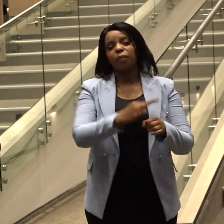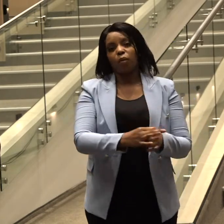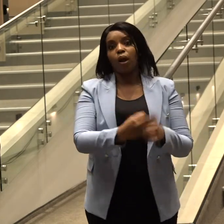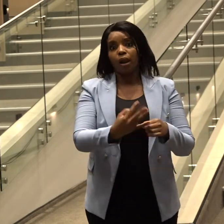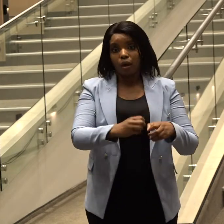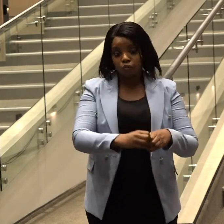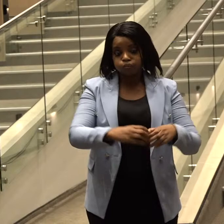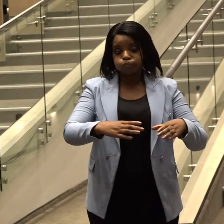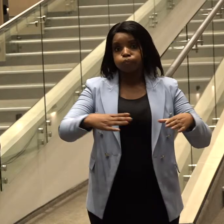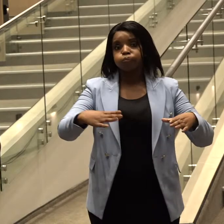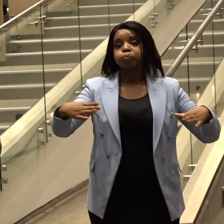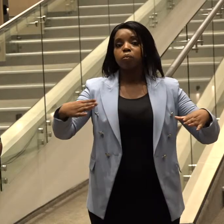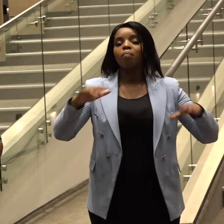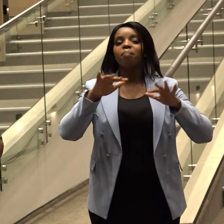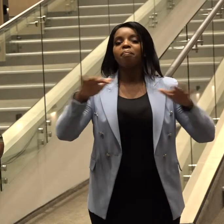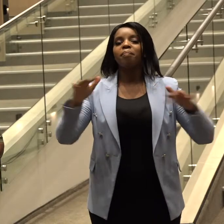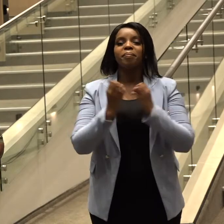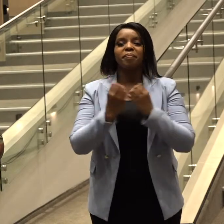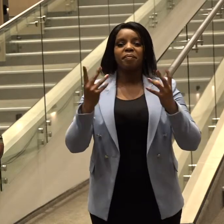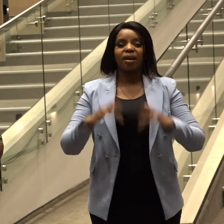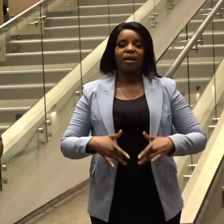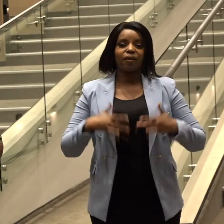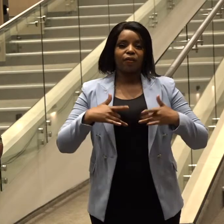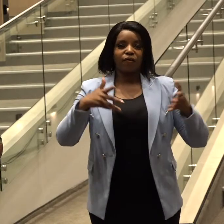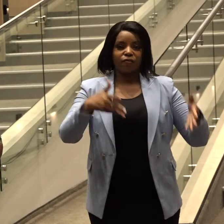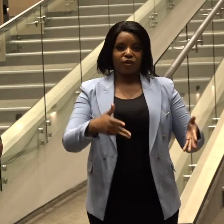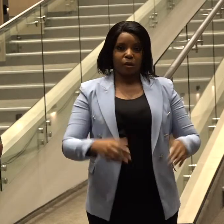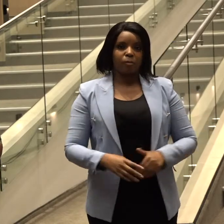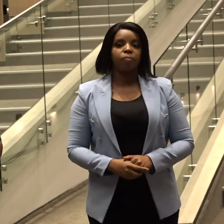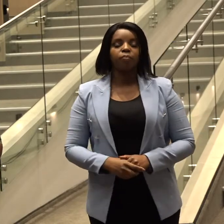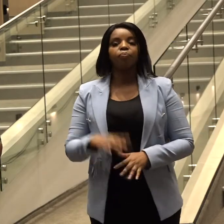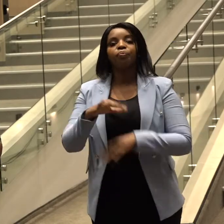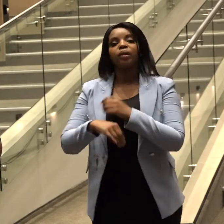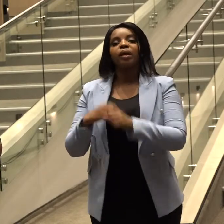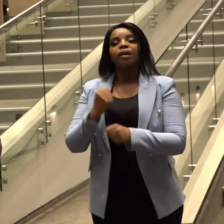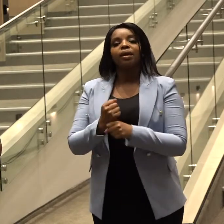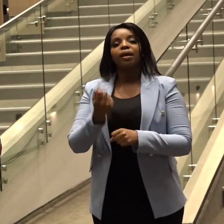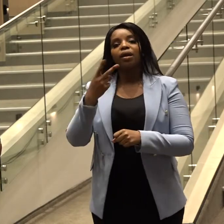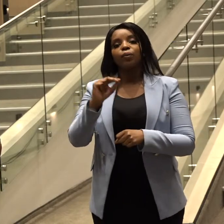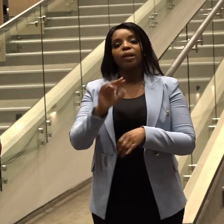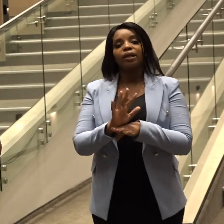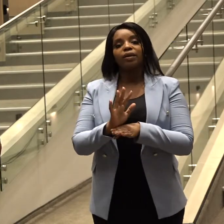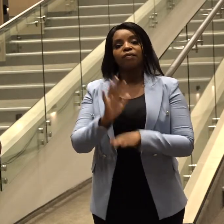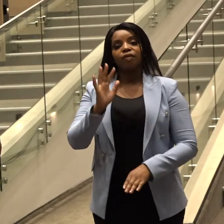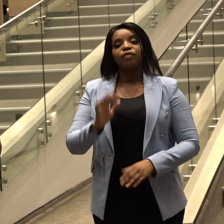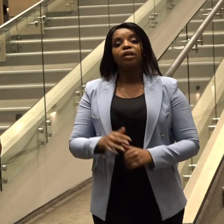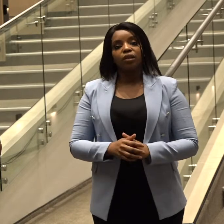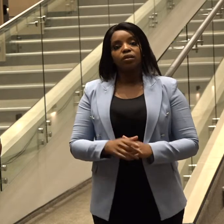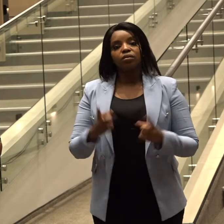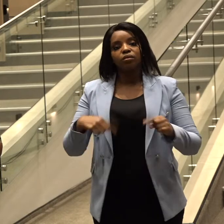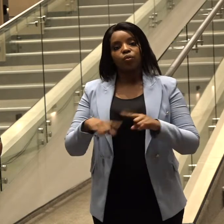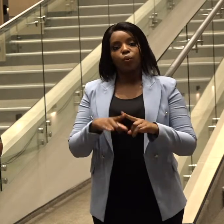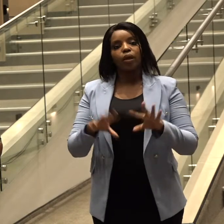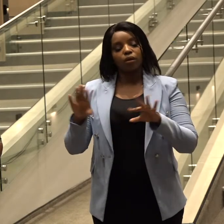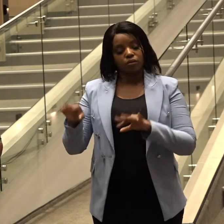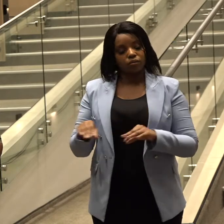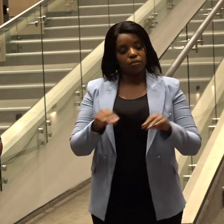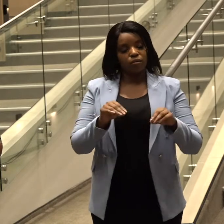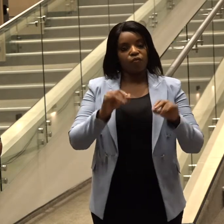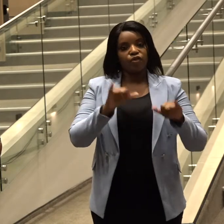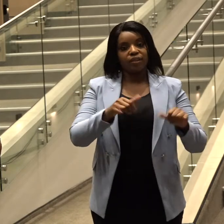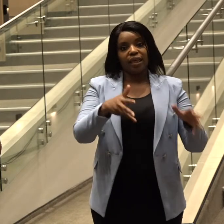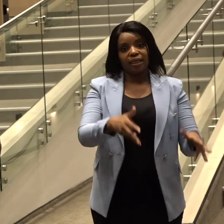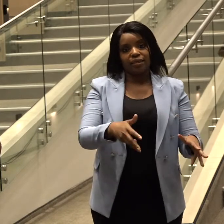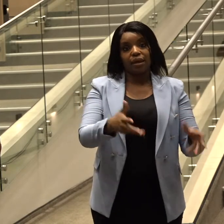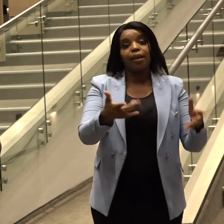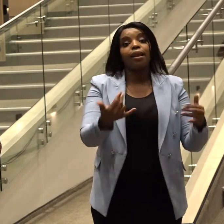extended and there are many people staying there in 2015 we were relocated in spirit spot and now it has